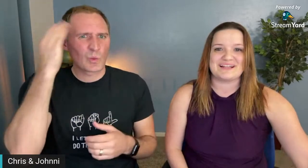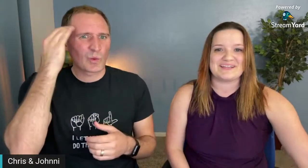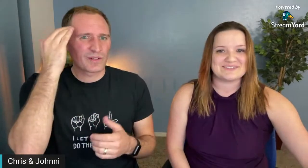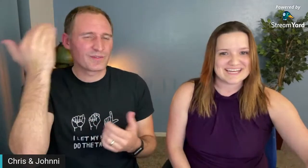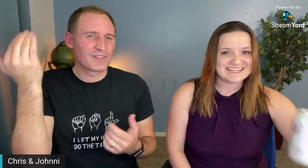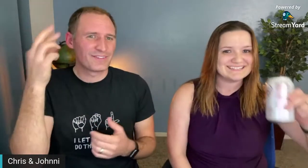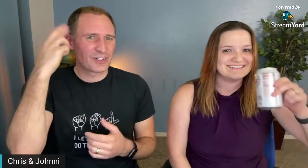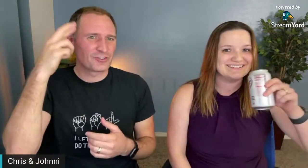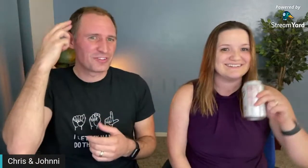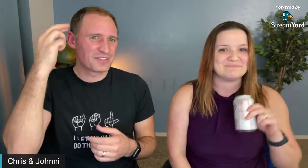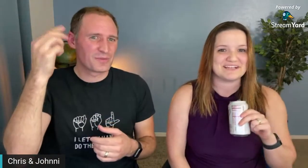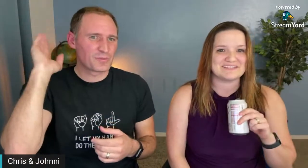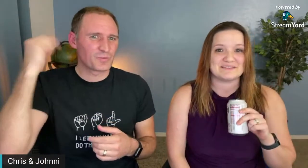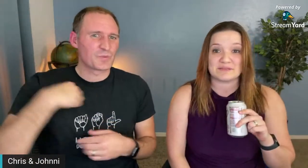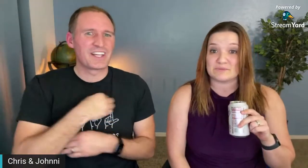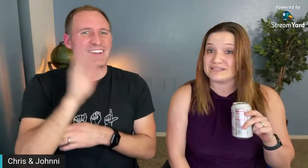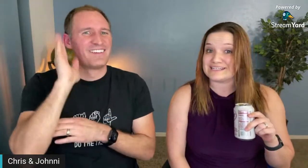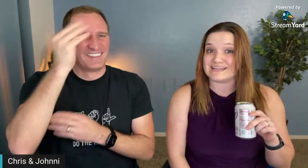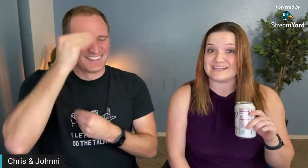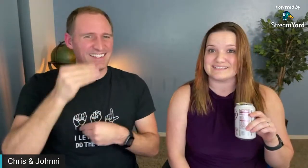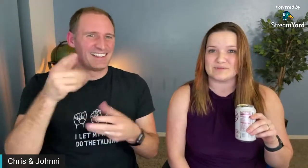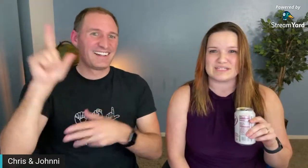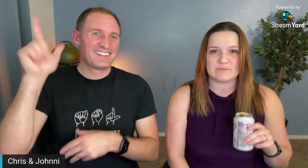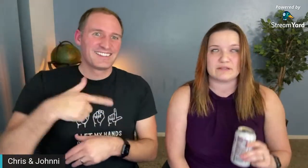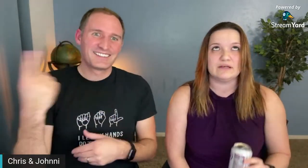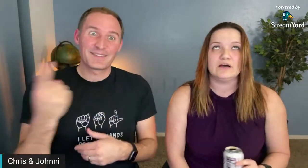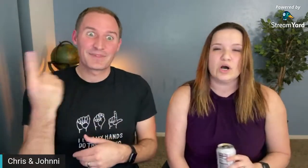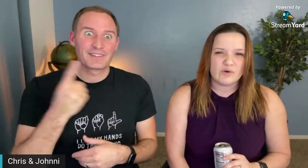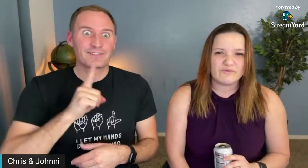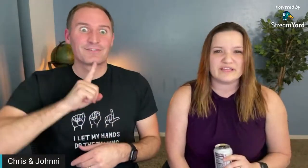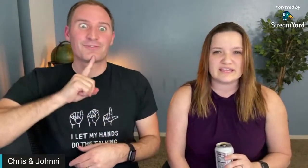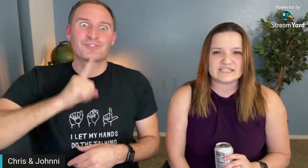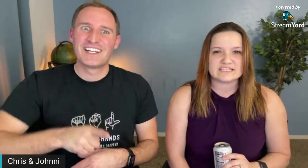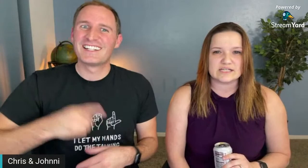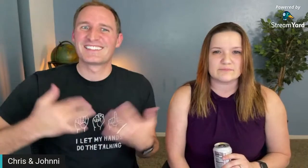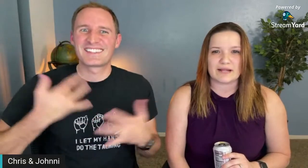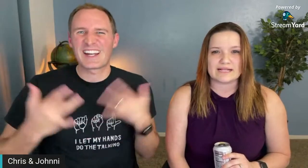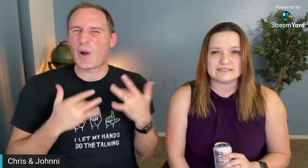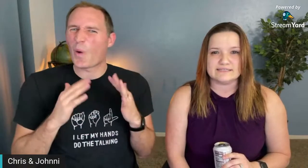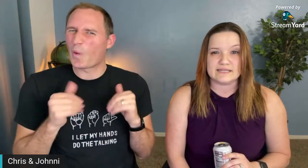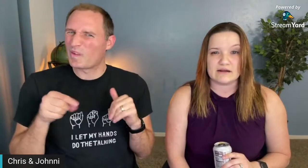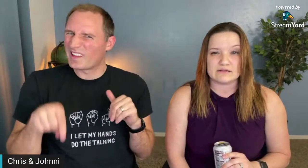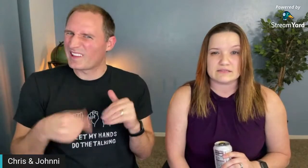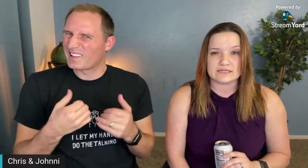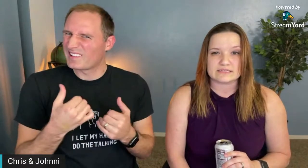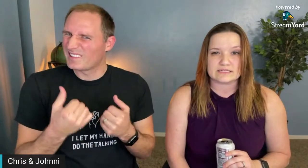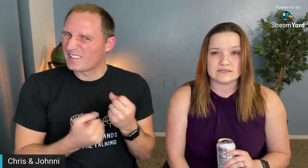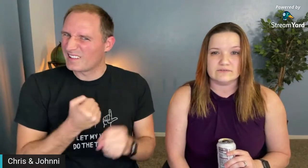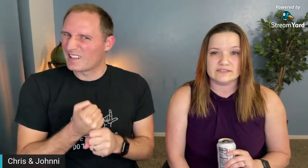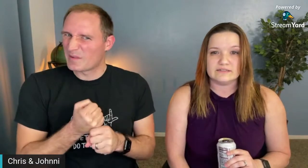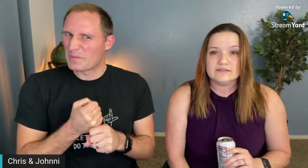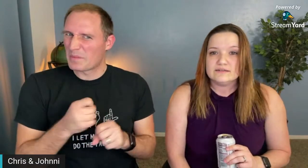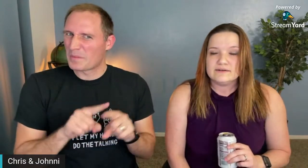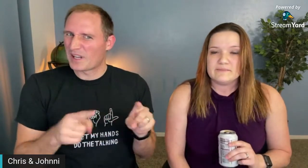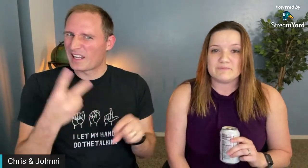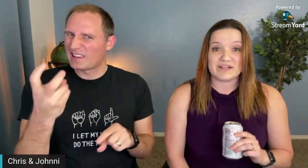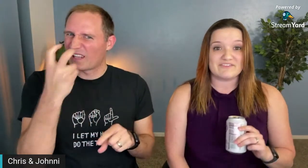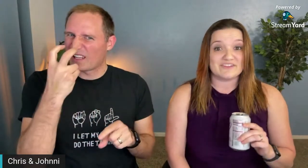later date, because something really exciting is going to happen hopefully this year, but I doubt it thanks to COVID. But if